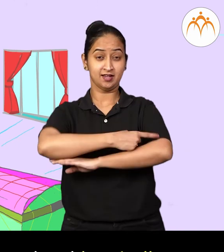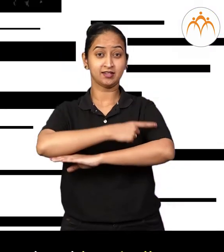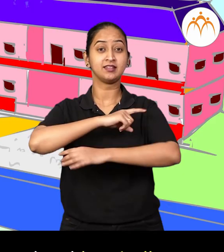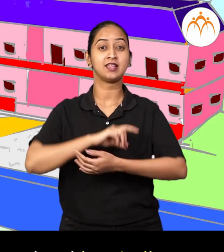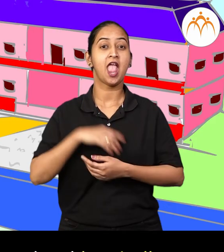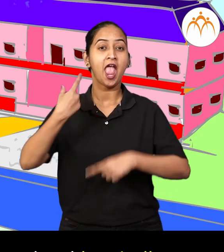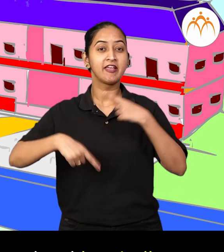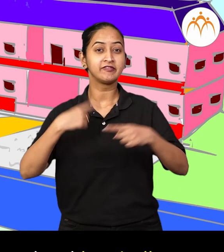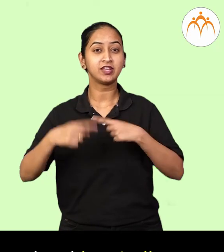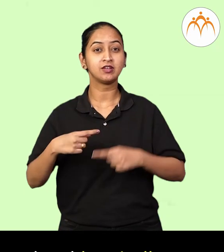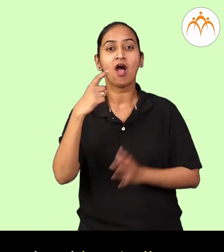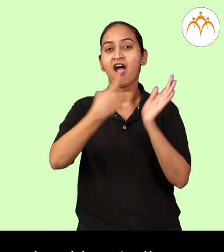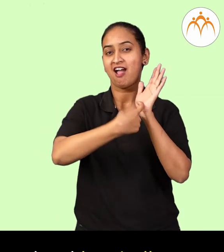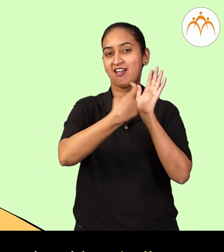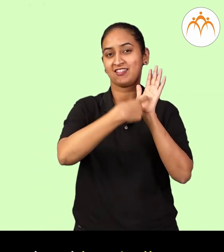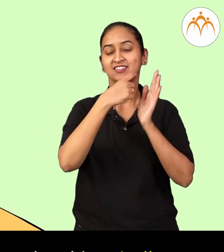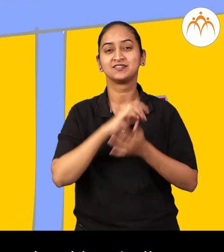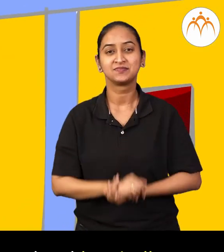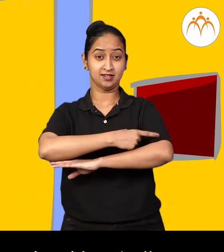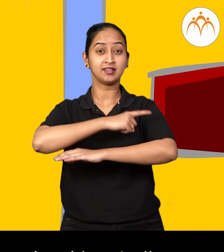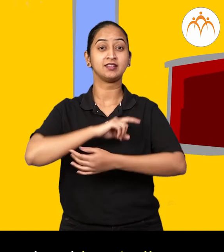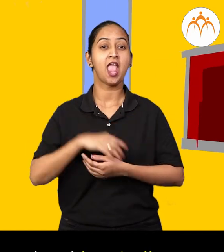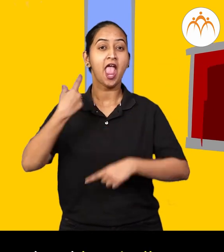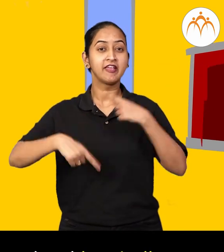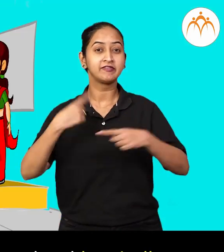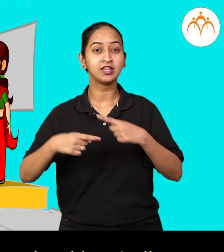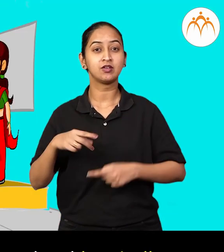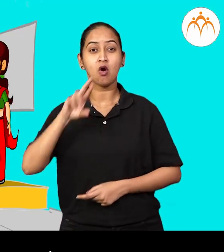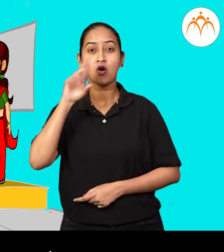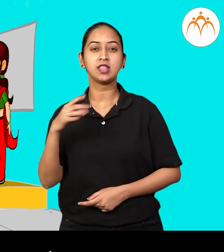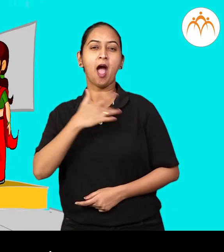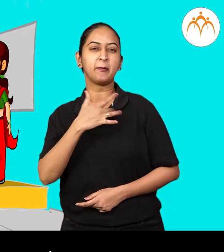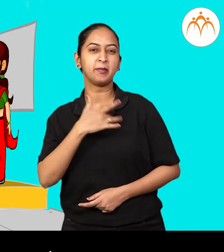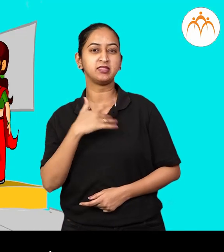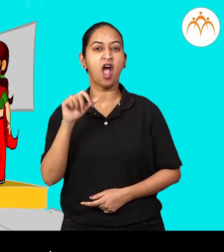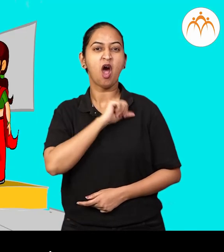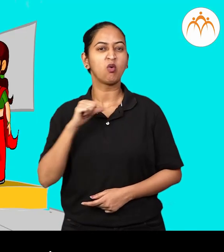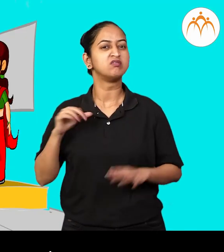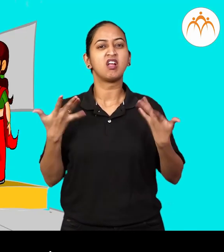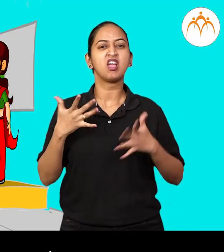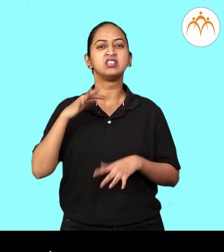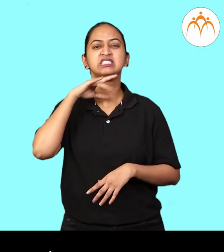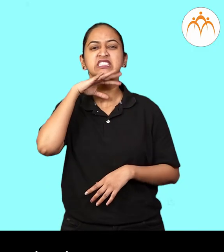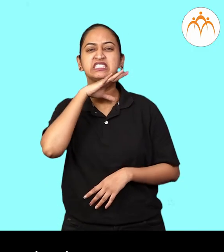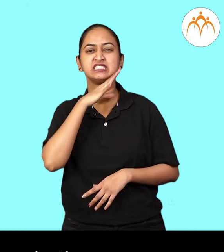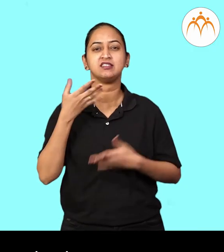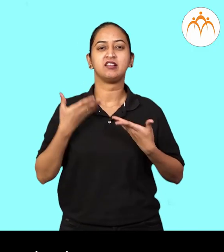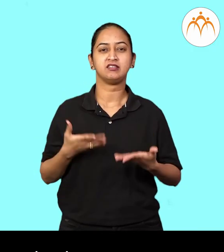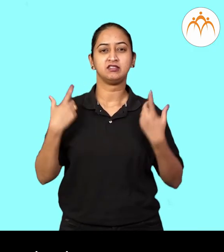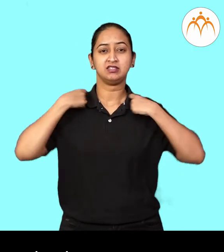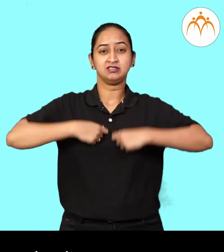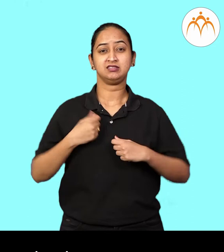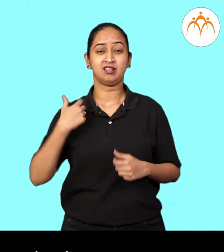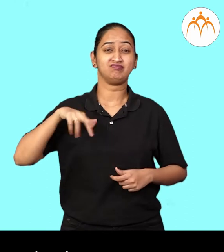One day, Rohit came to school hurriedly, unclean as usual, without